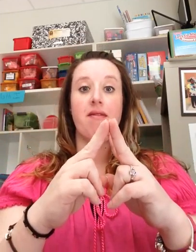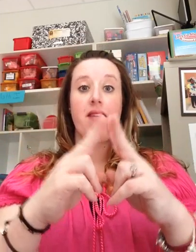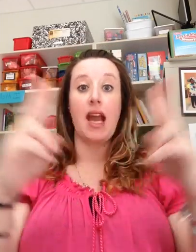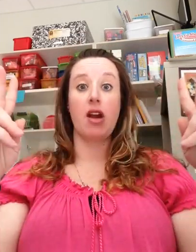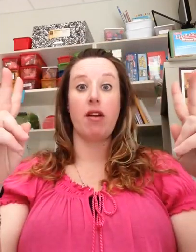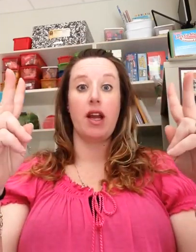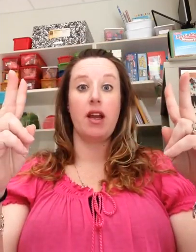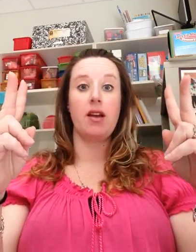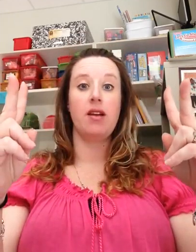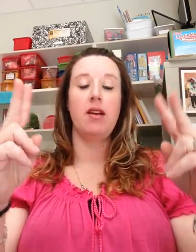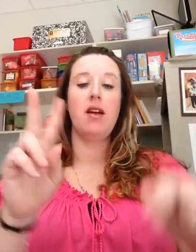Very,